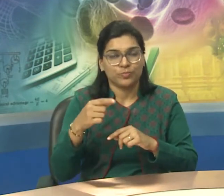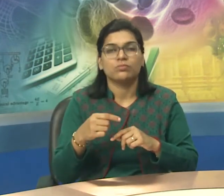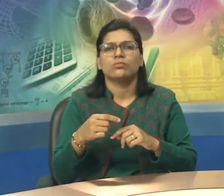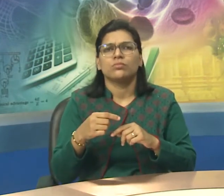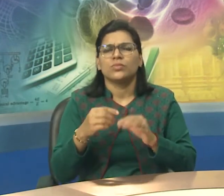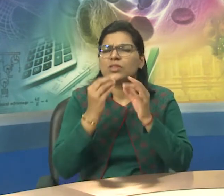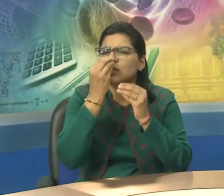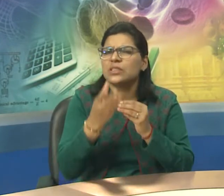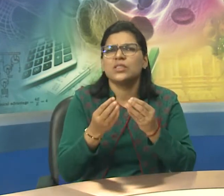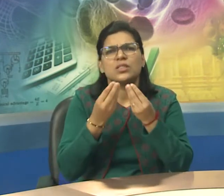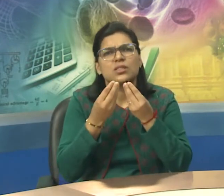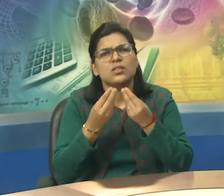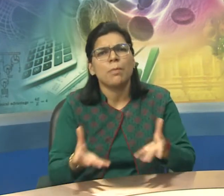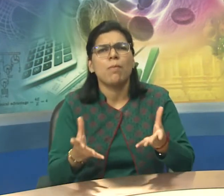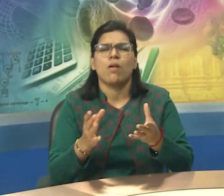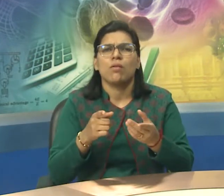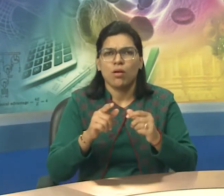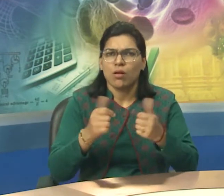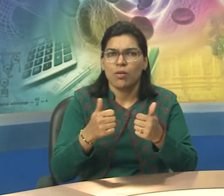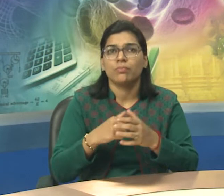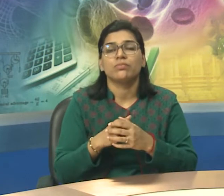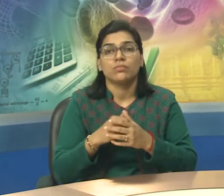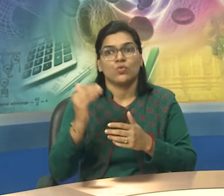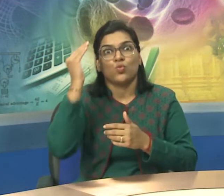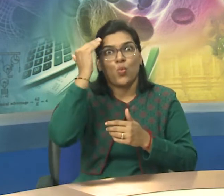KPO can simply be explained as an